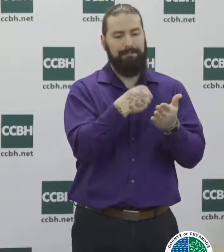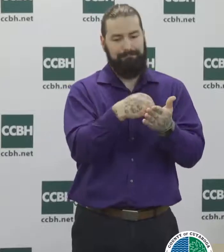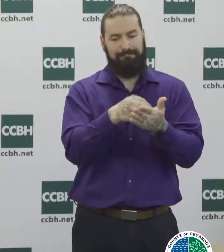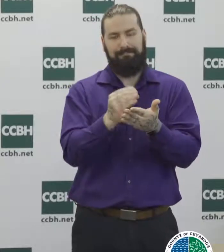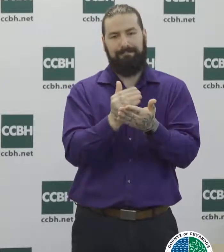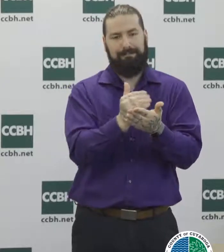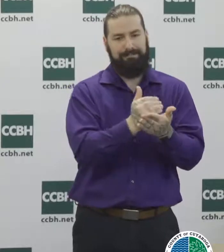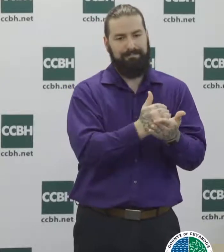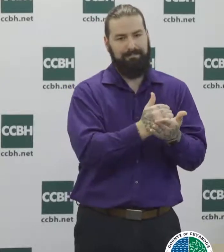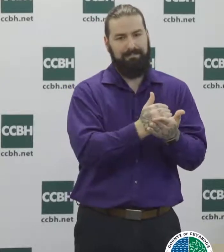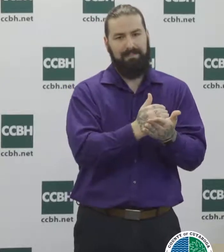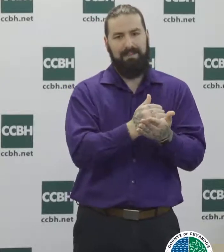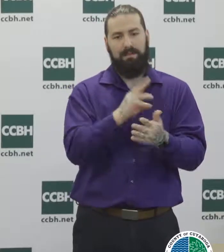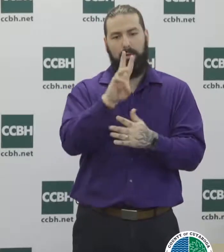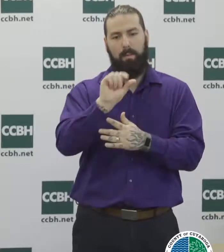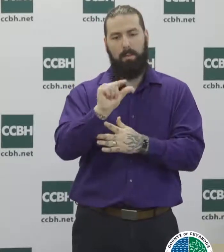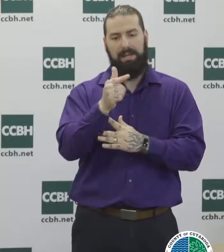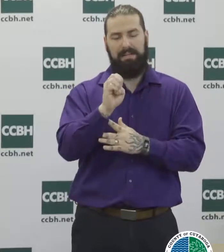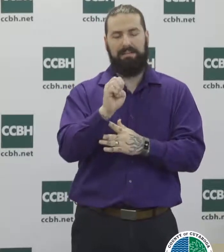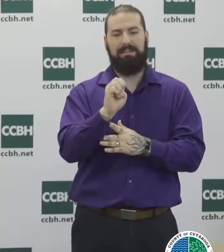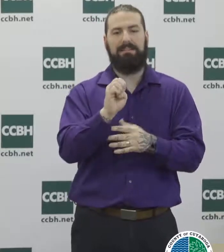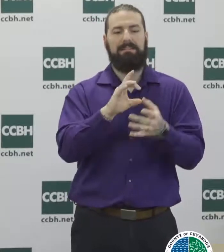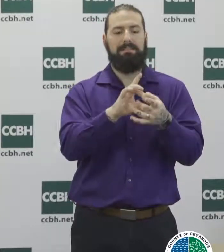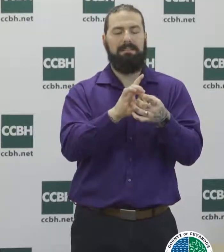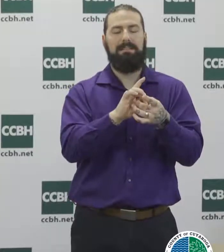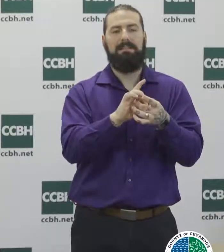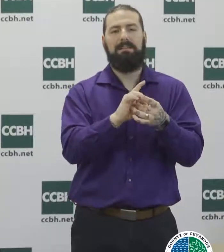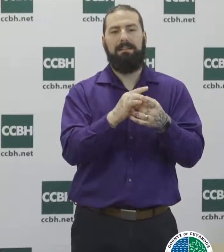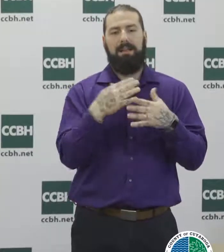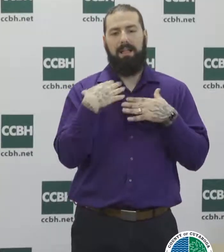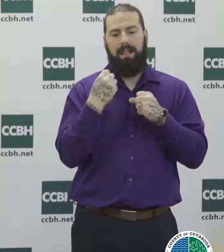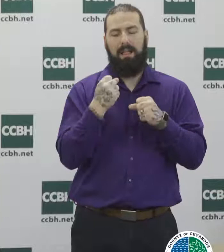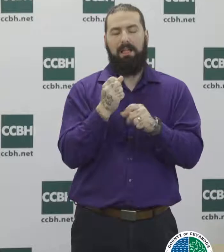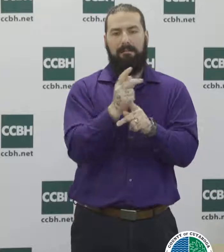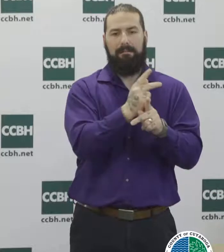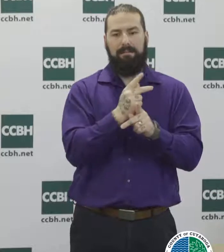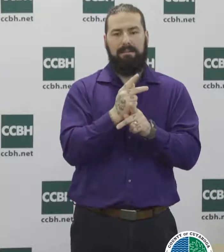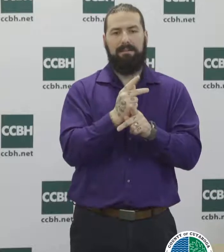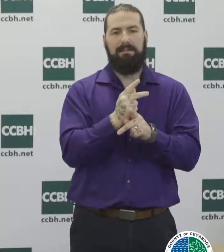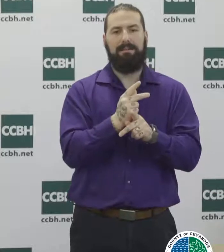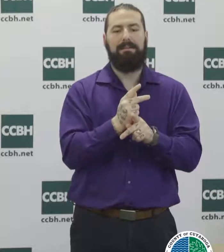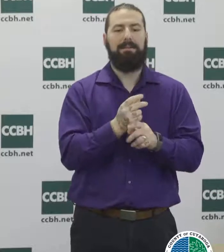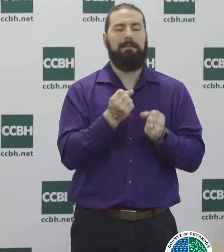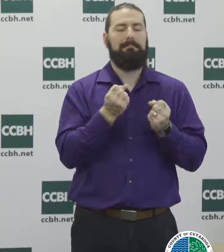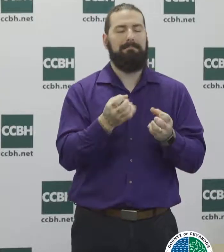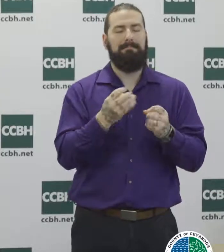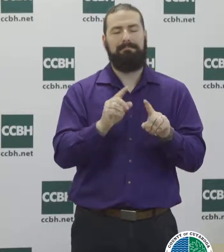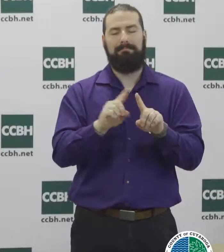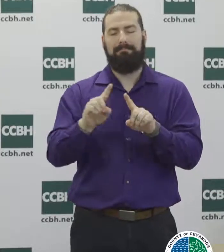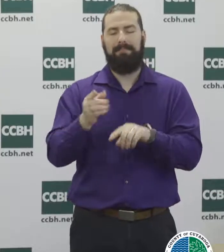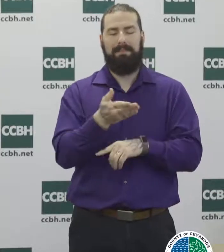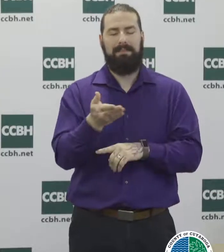and access to health care and many opportunities that folks take for granted. So I want to thank you, Ramona,